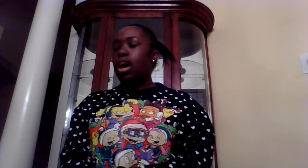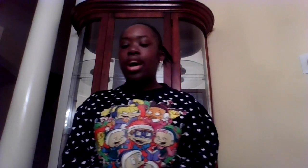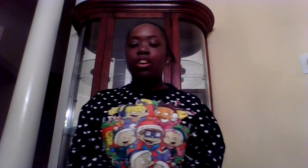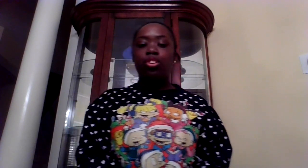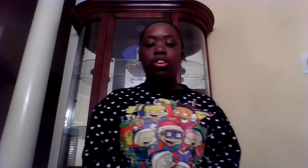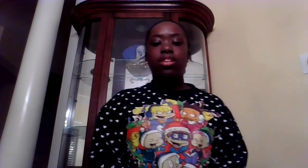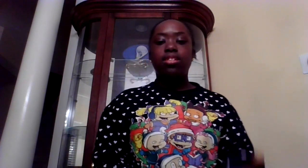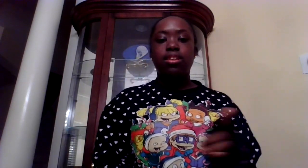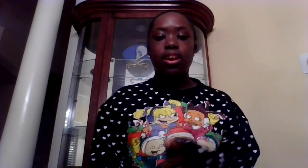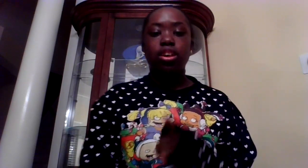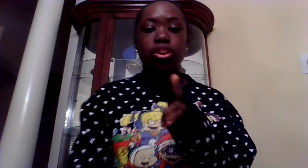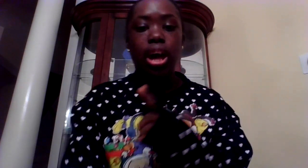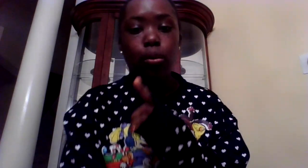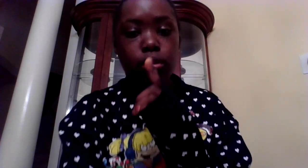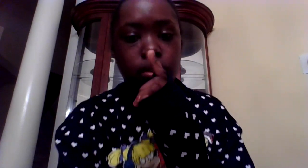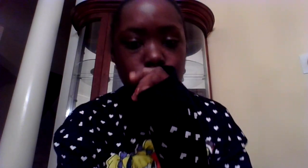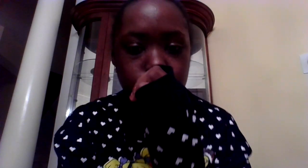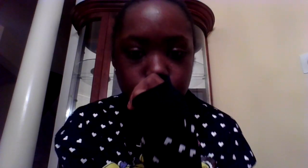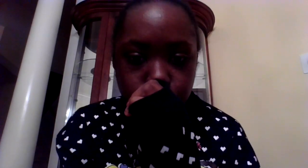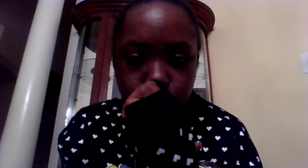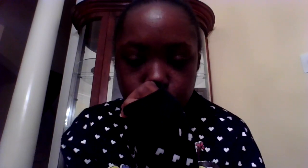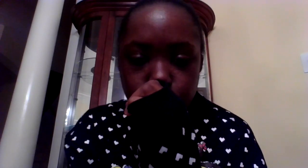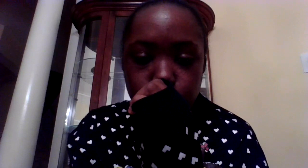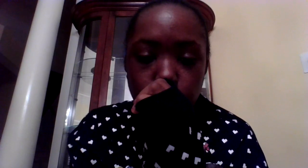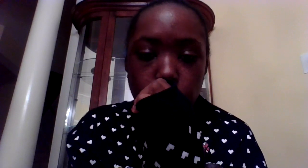I just took shower